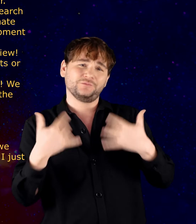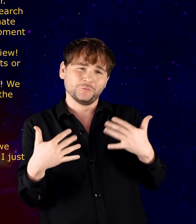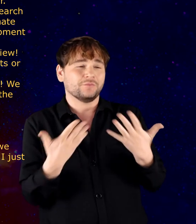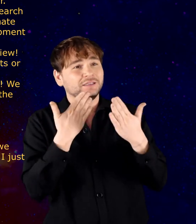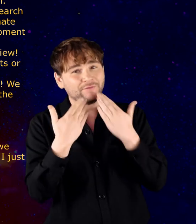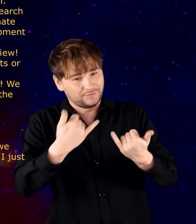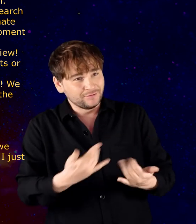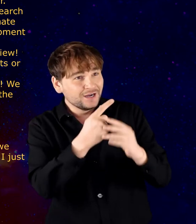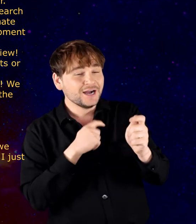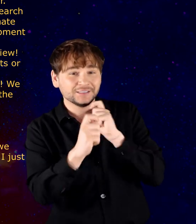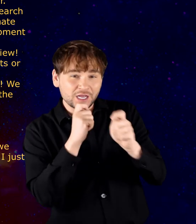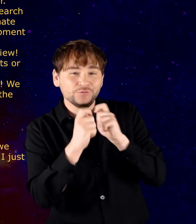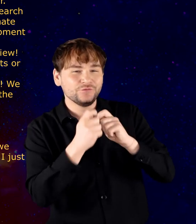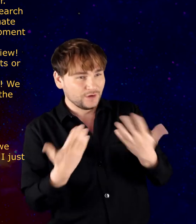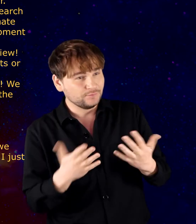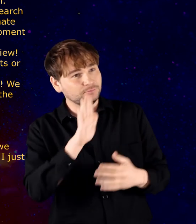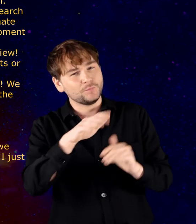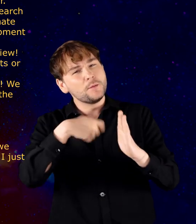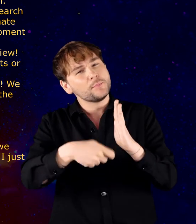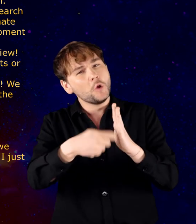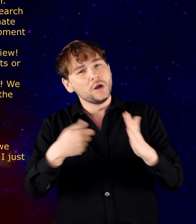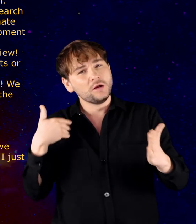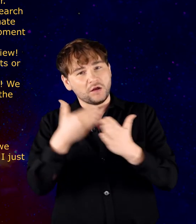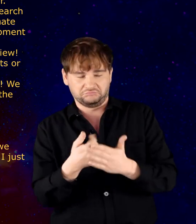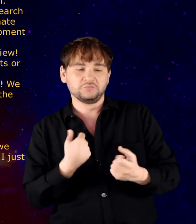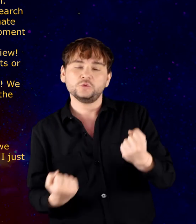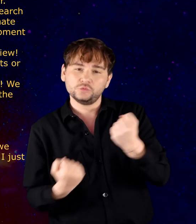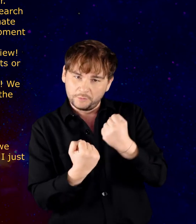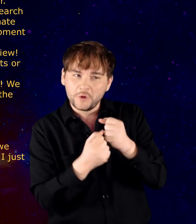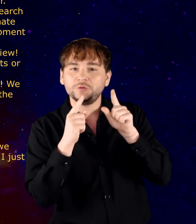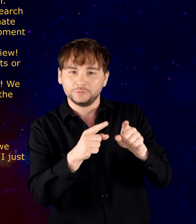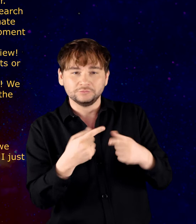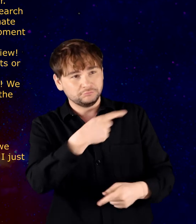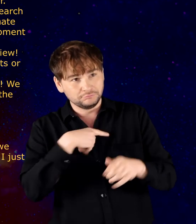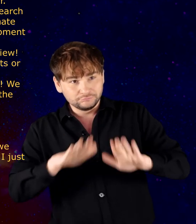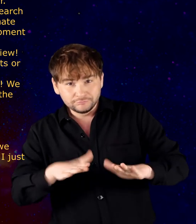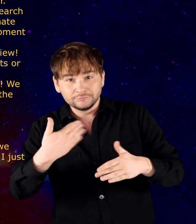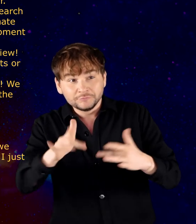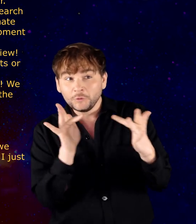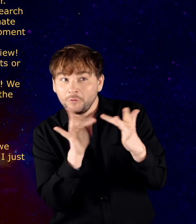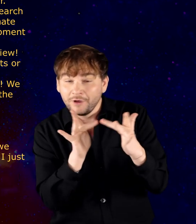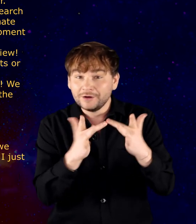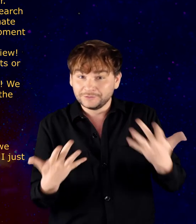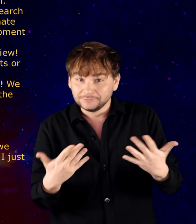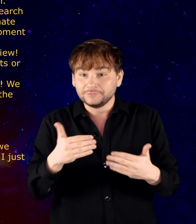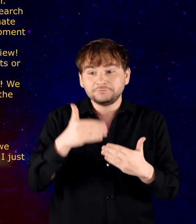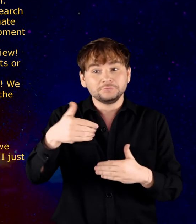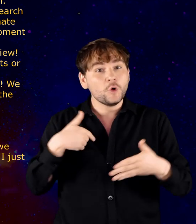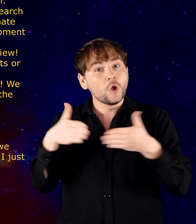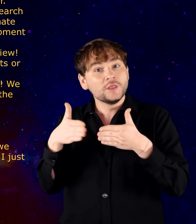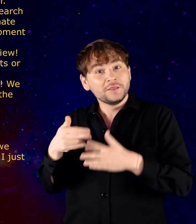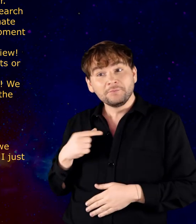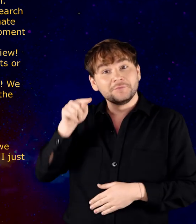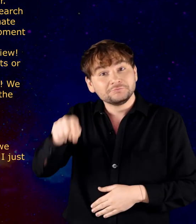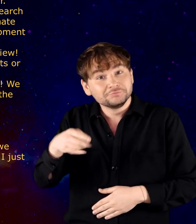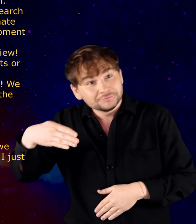authorities. Very nice. Thank you so much for that possibility for me. And I support your project 100%. And we keep